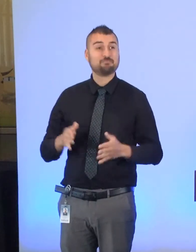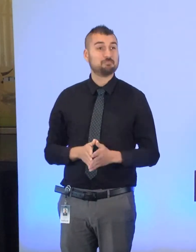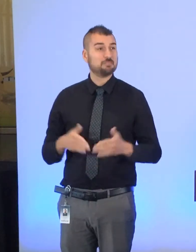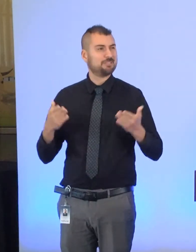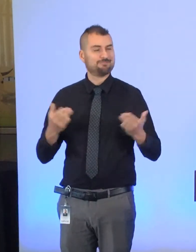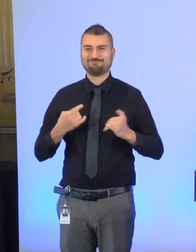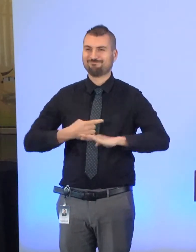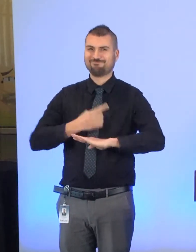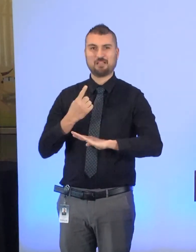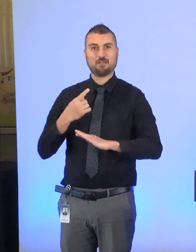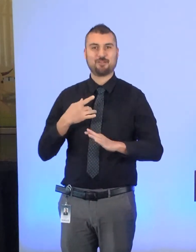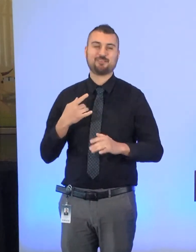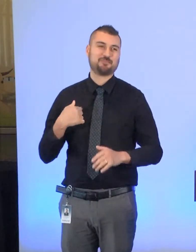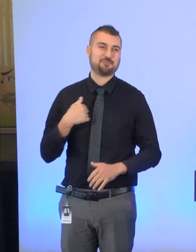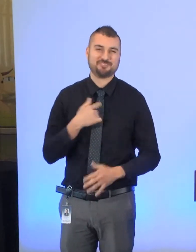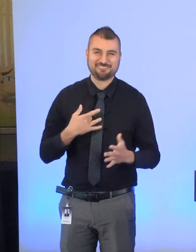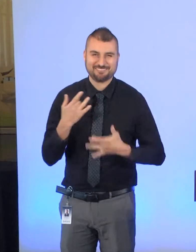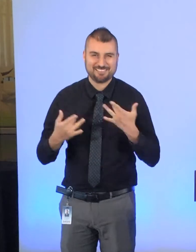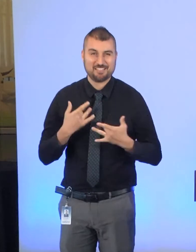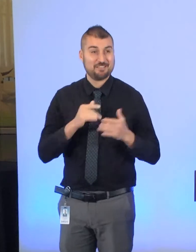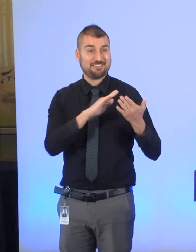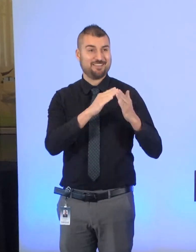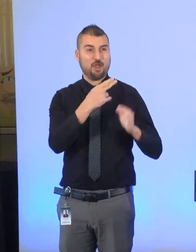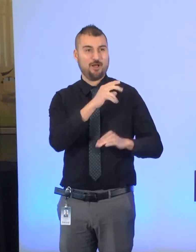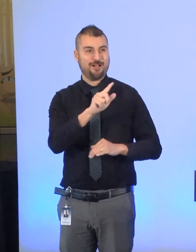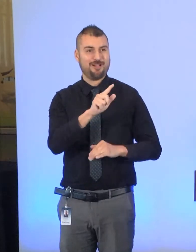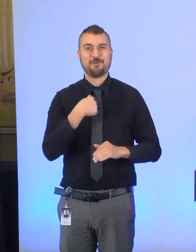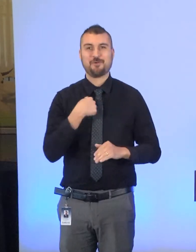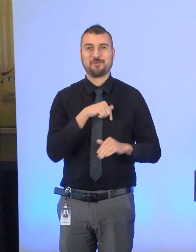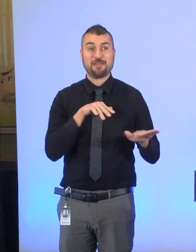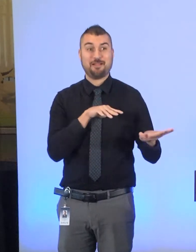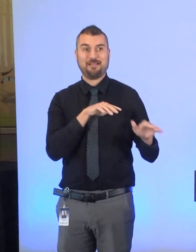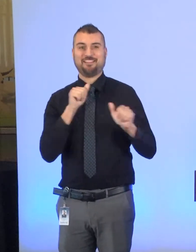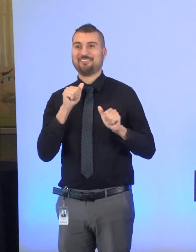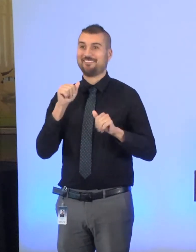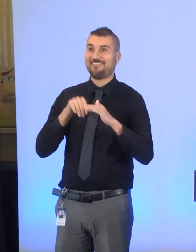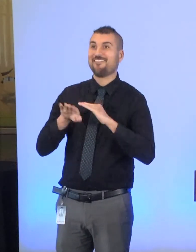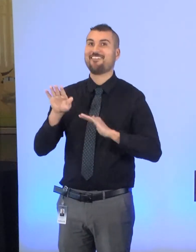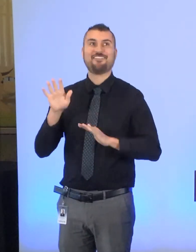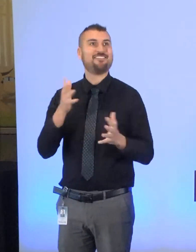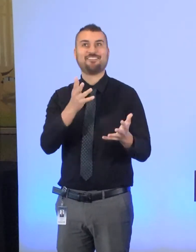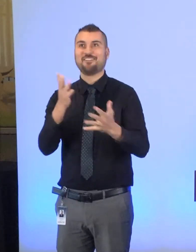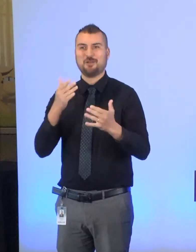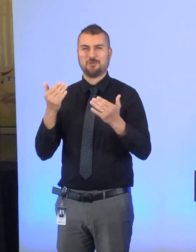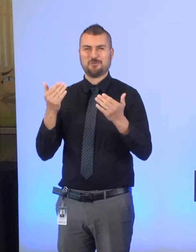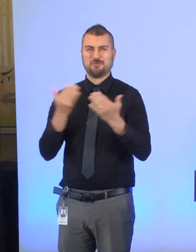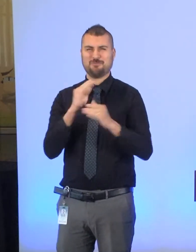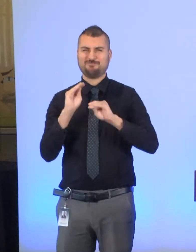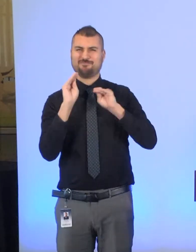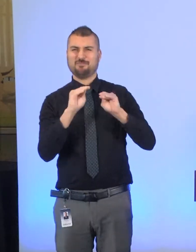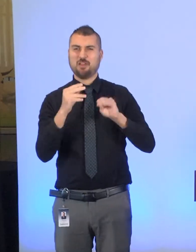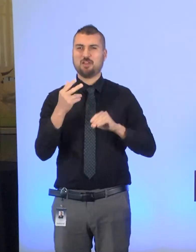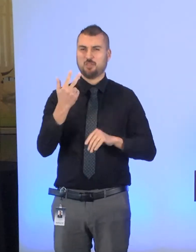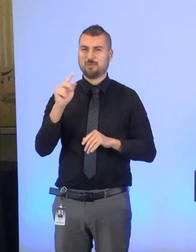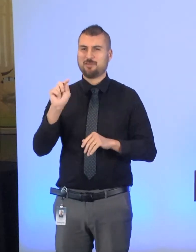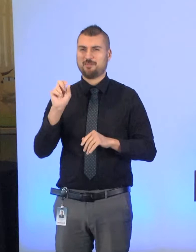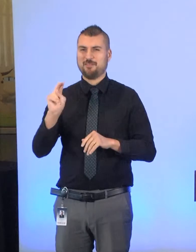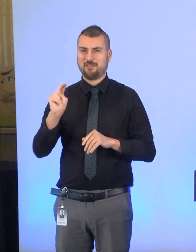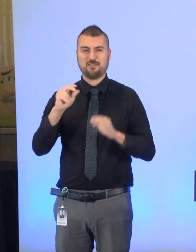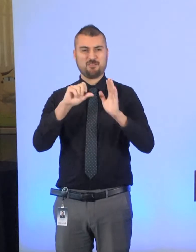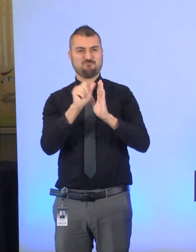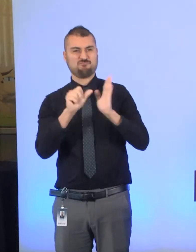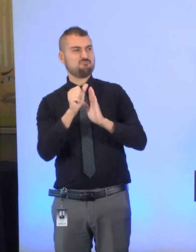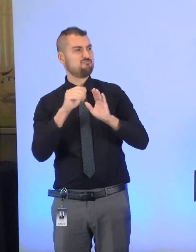just excited to get out of City Hall and to see the brand new installation of a new 3-ton sculpture commissioned by